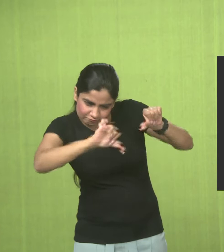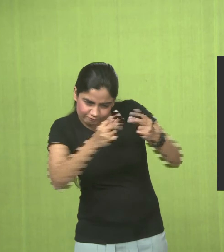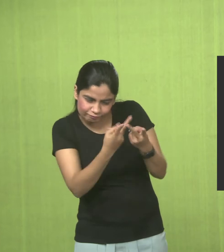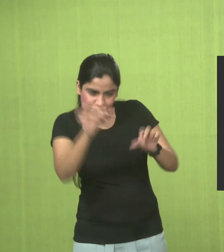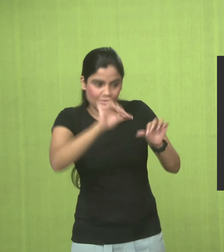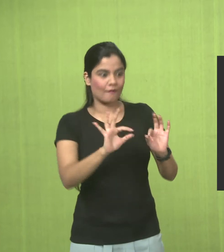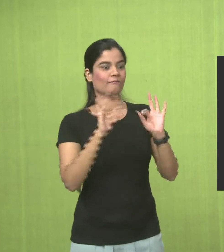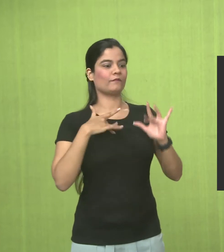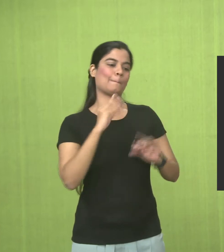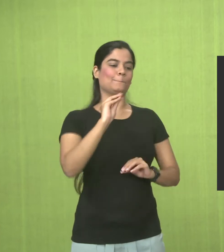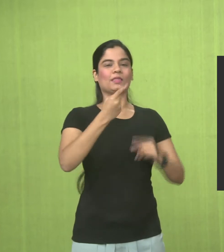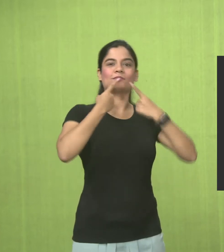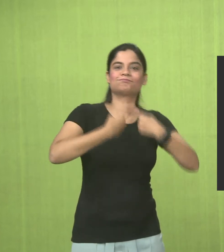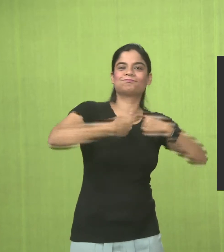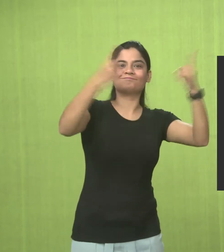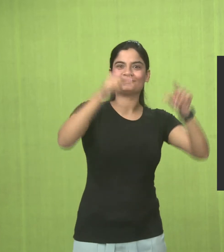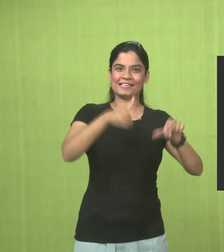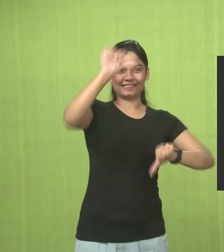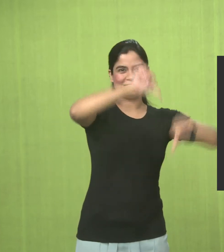product grows, how the farmers